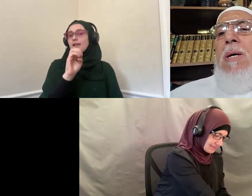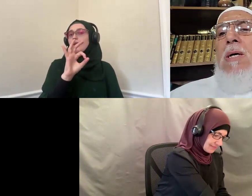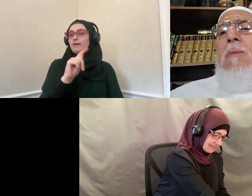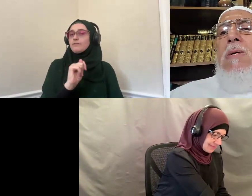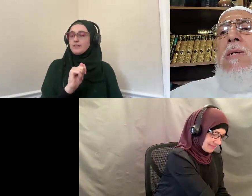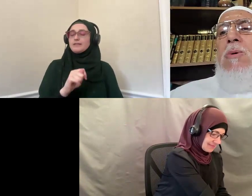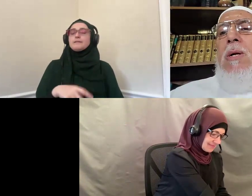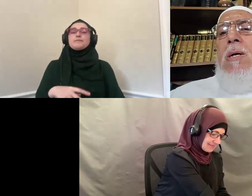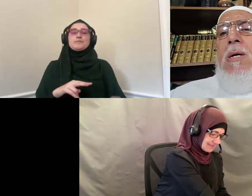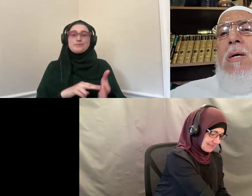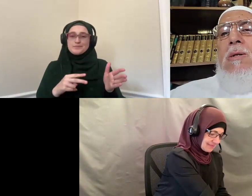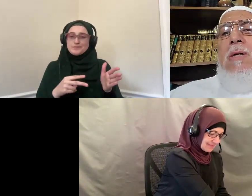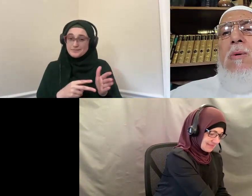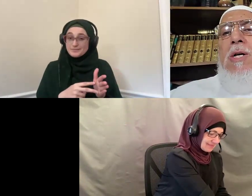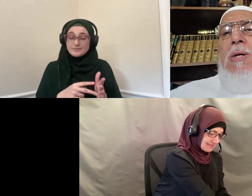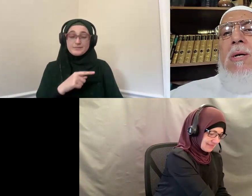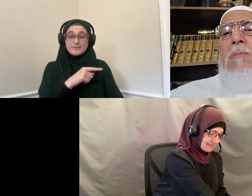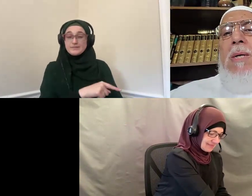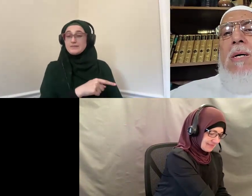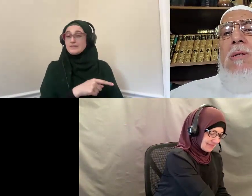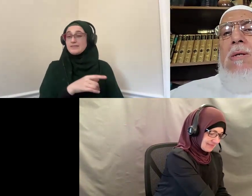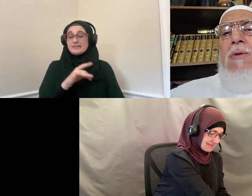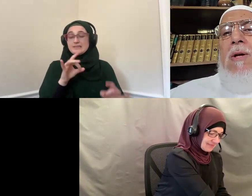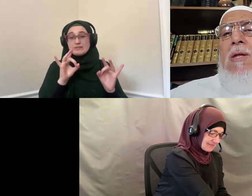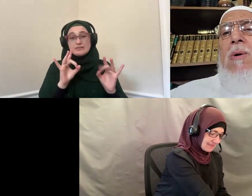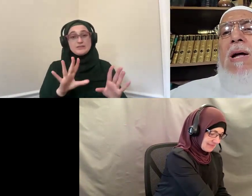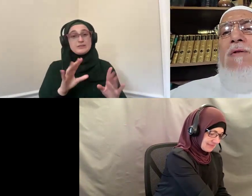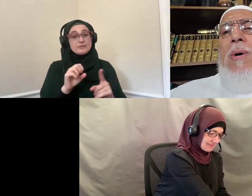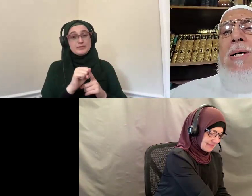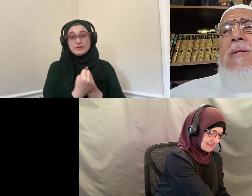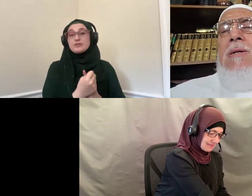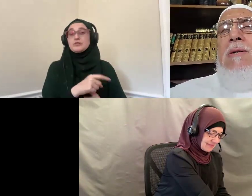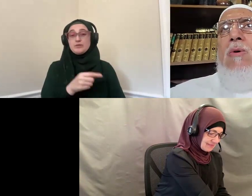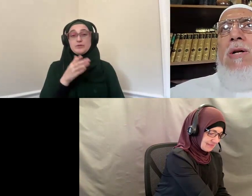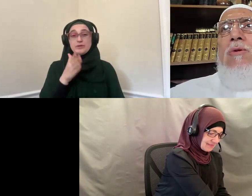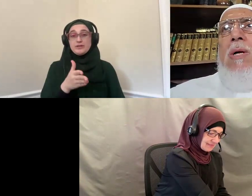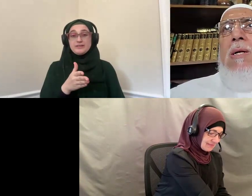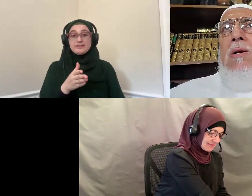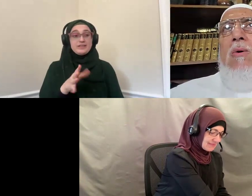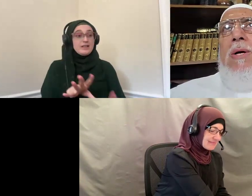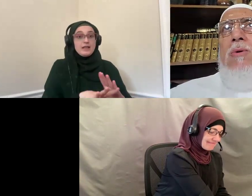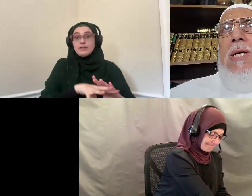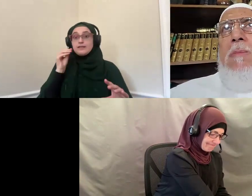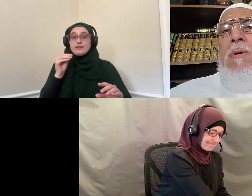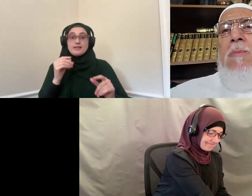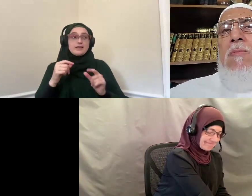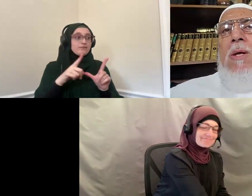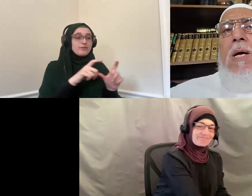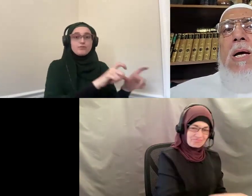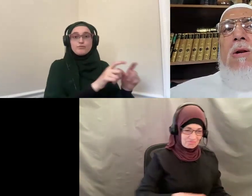will be in a miserable situation because they will have no exit, no way to run, no way to